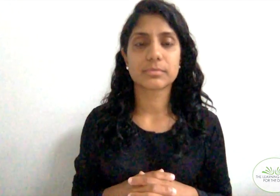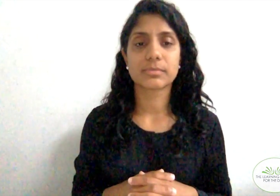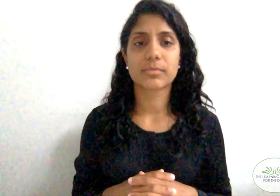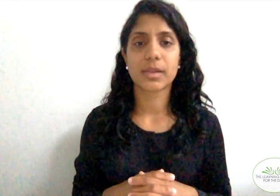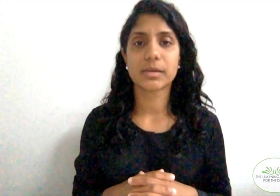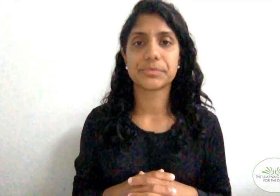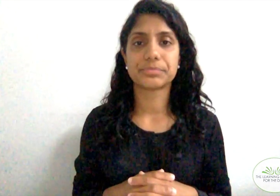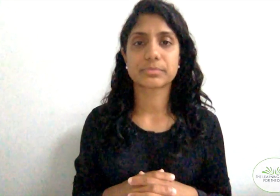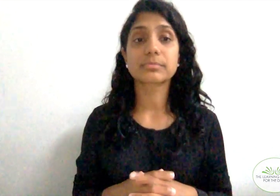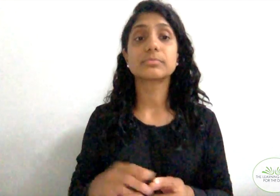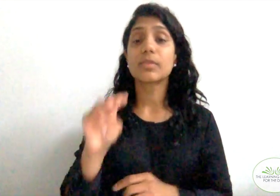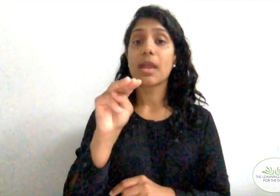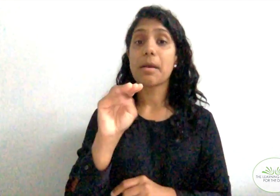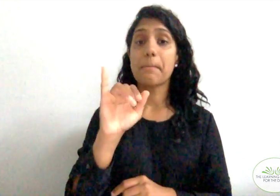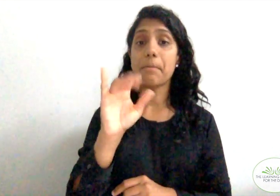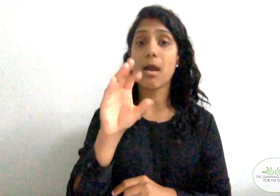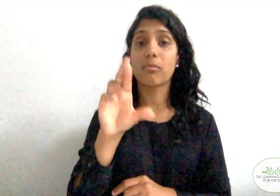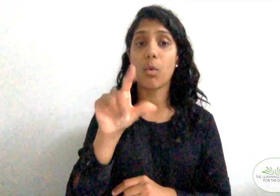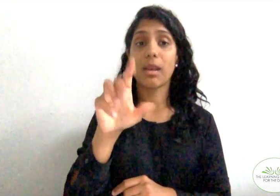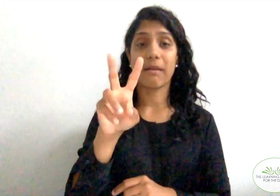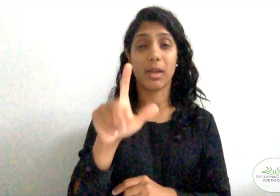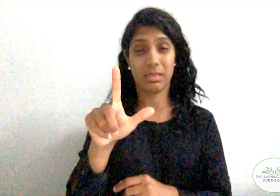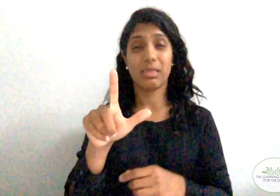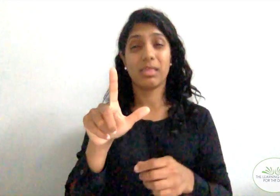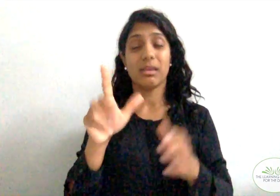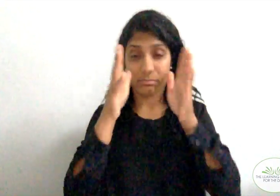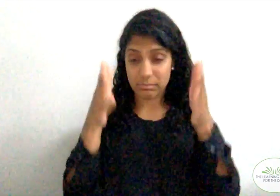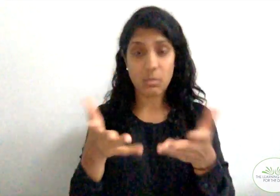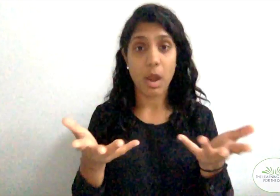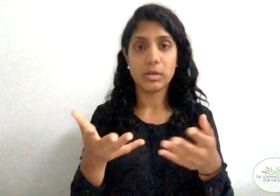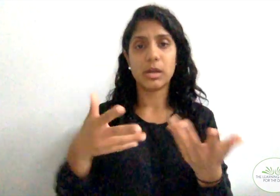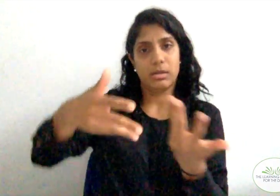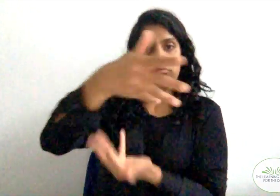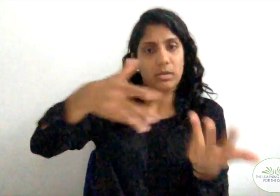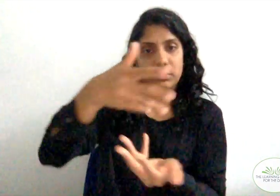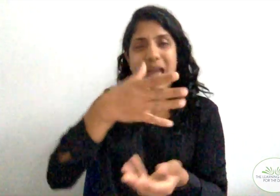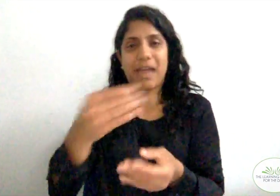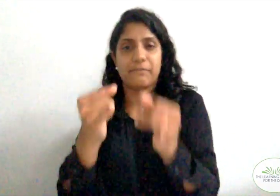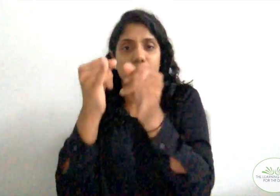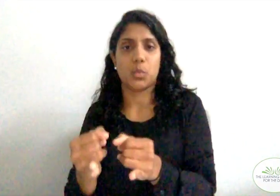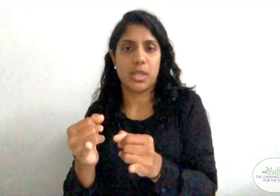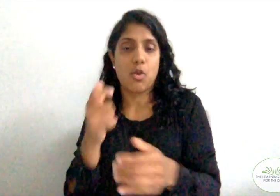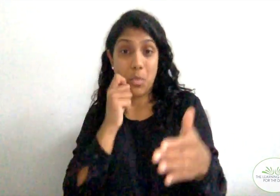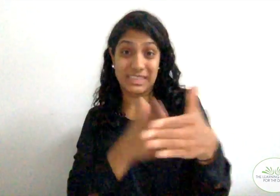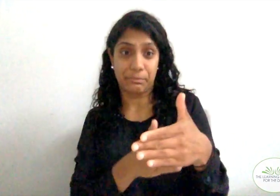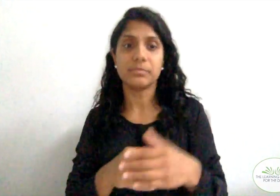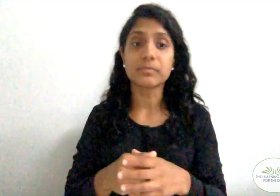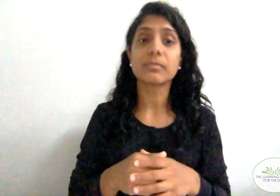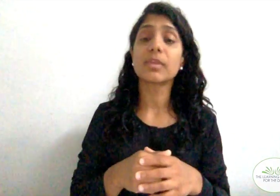We will write new policies for how the school recognizes diversity in these traditions.